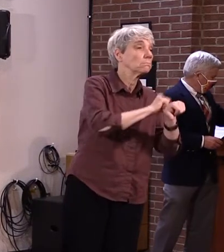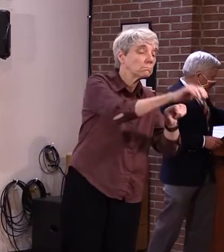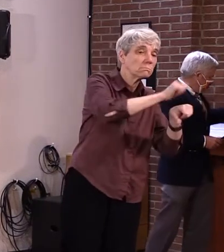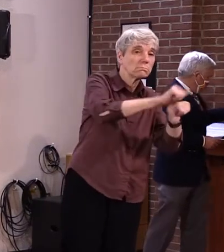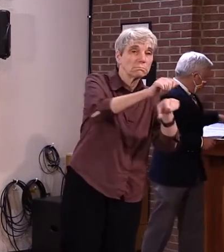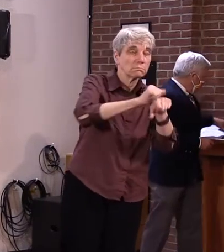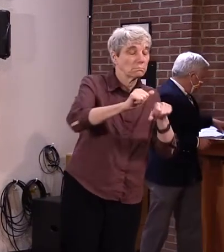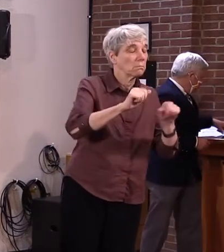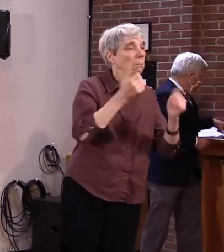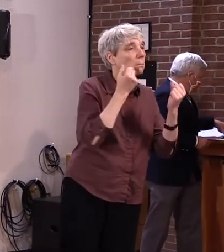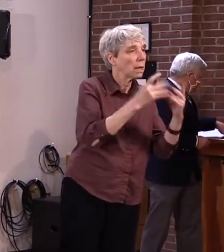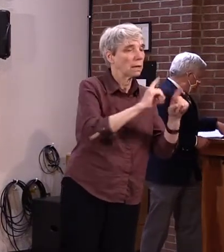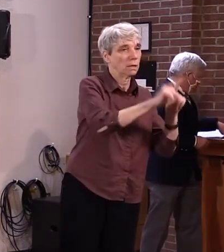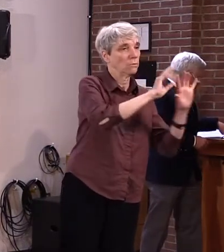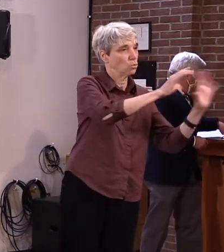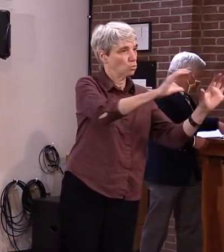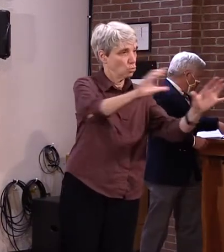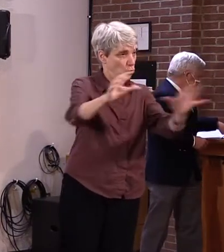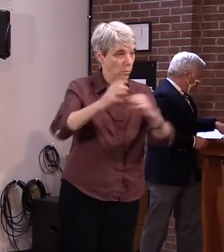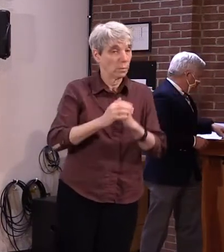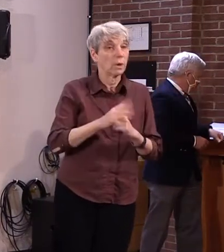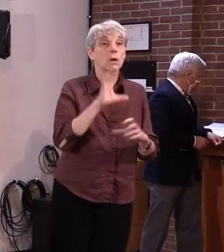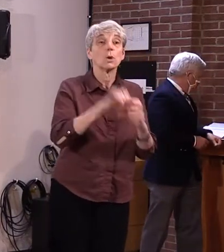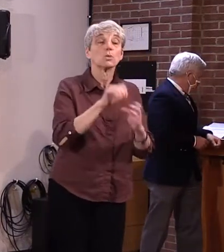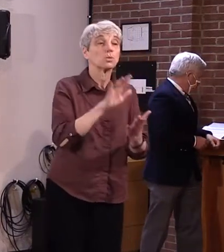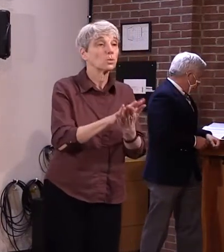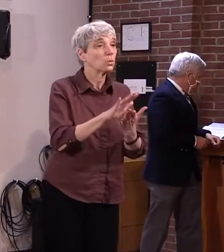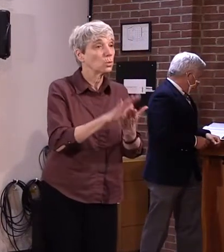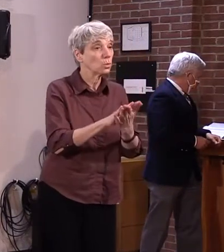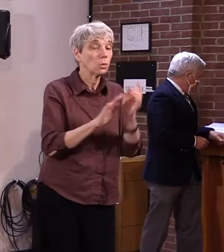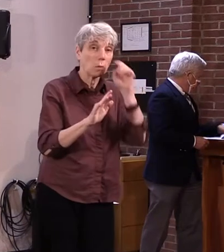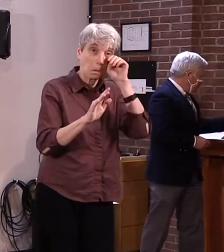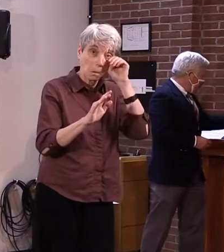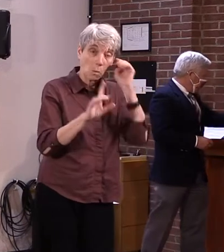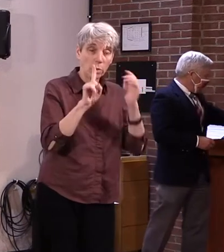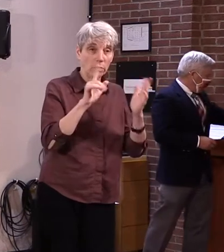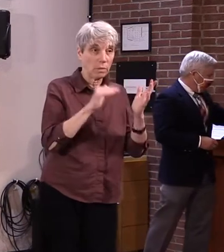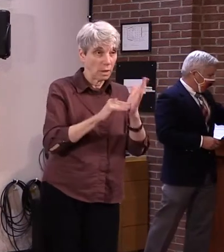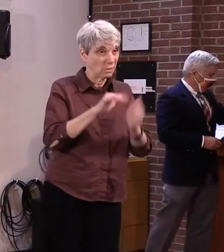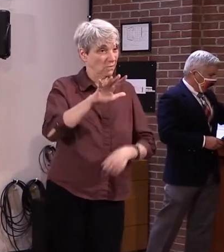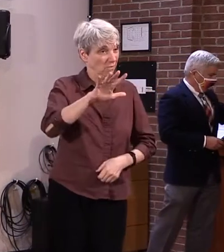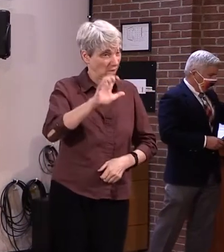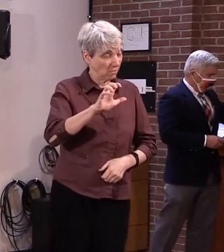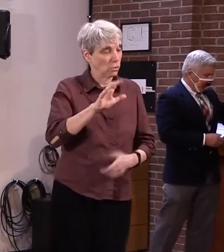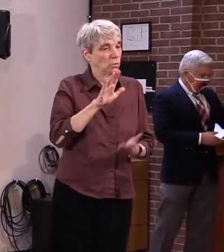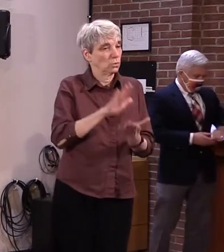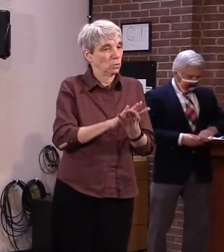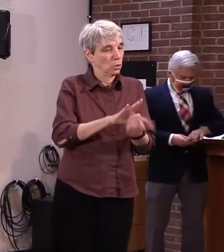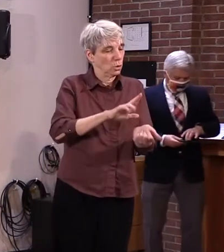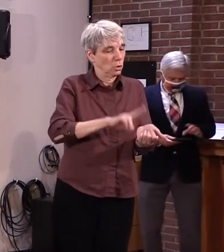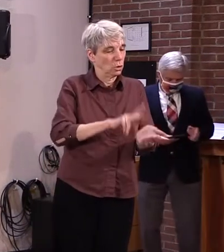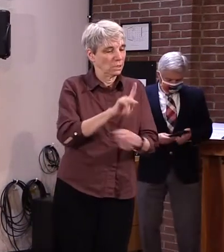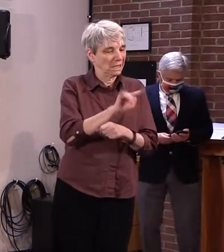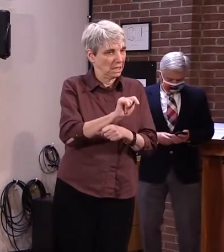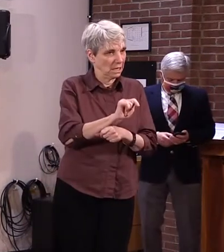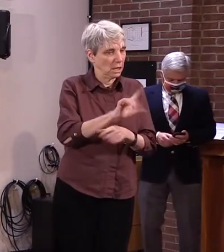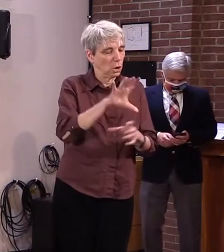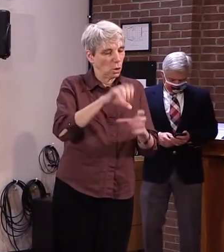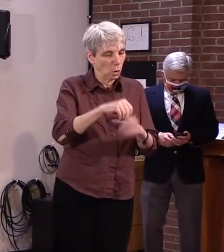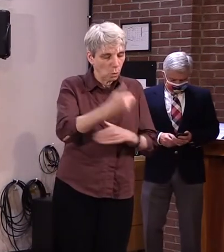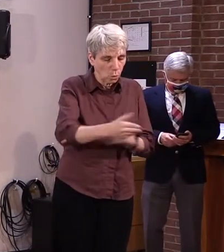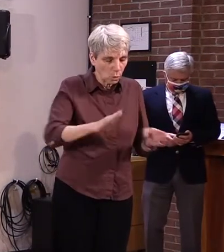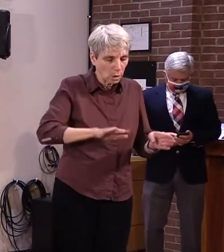that are in need, to schools, including 1,500 school nurse kits that included gloves,